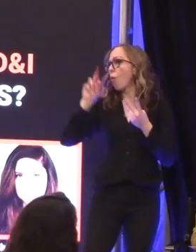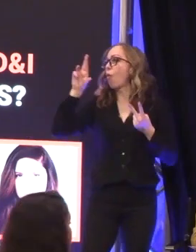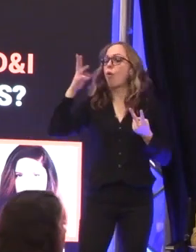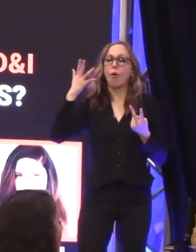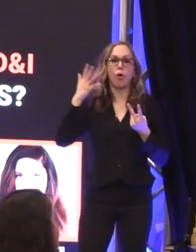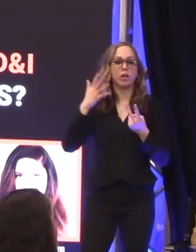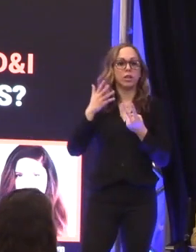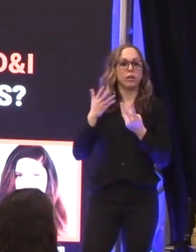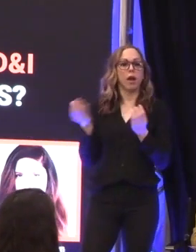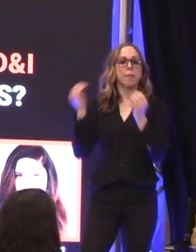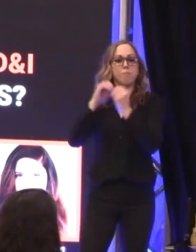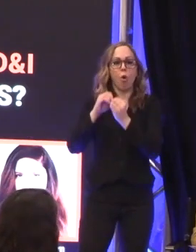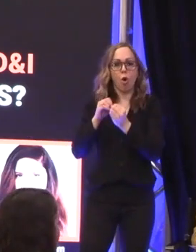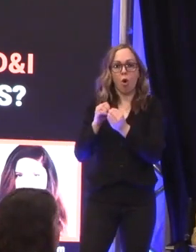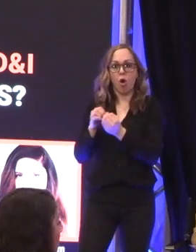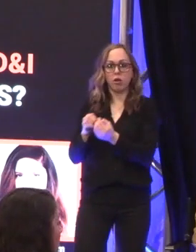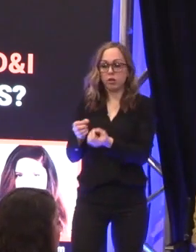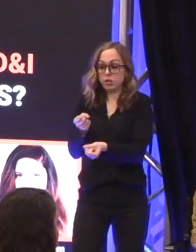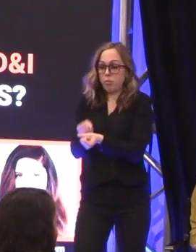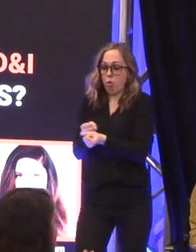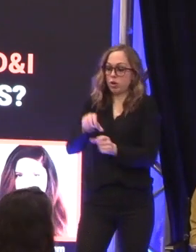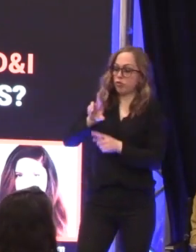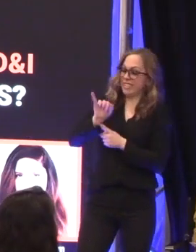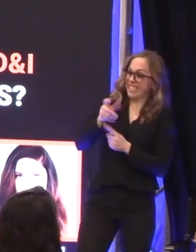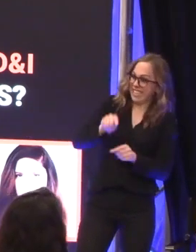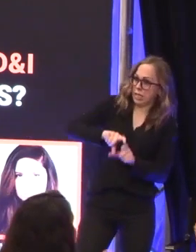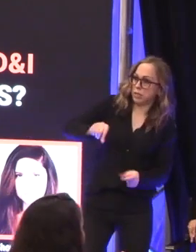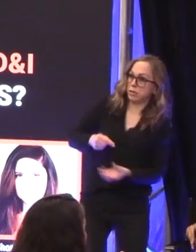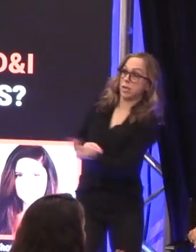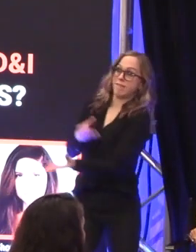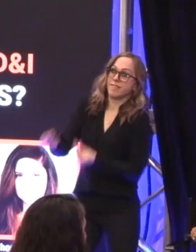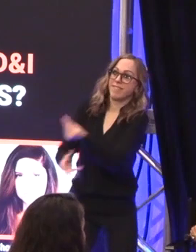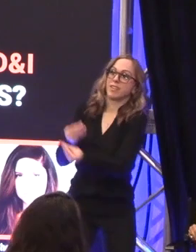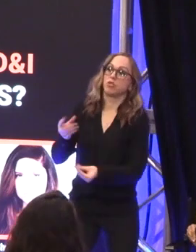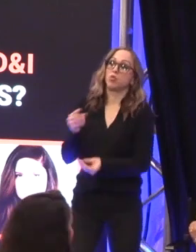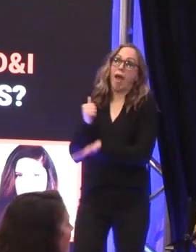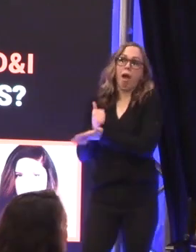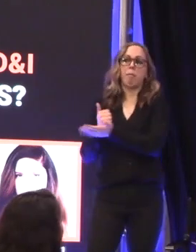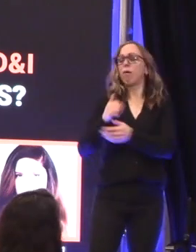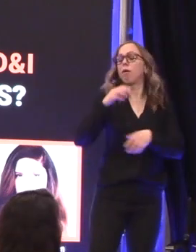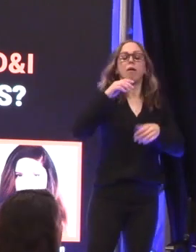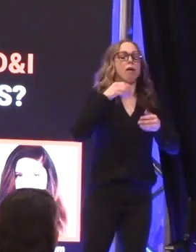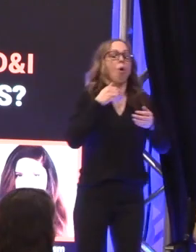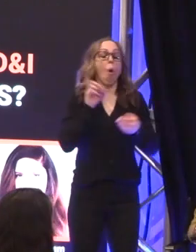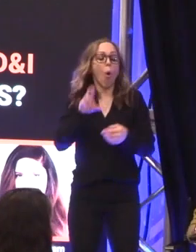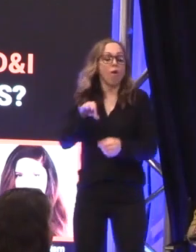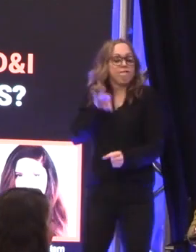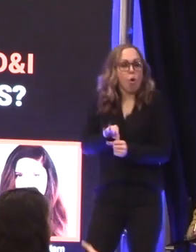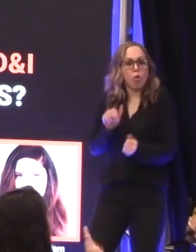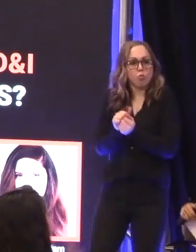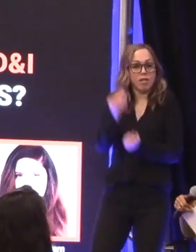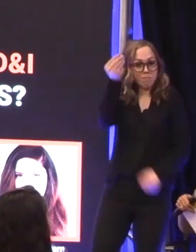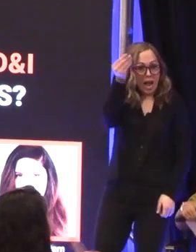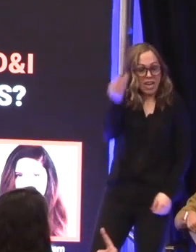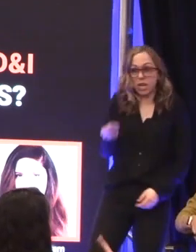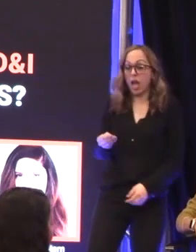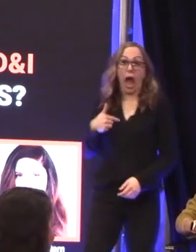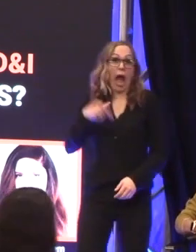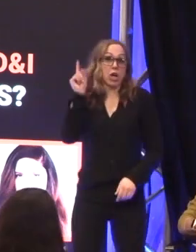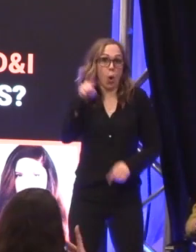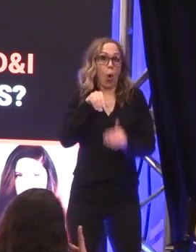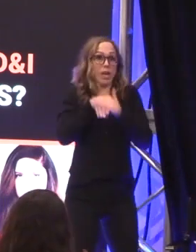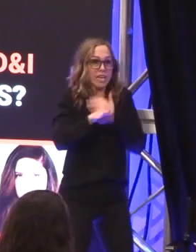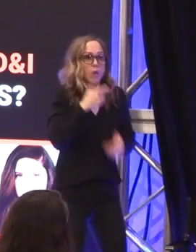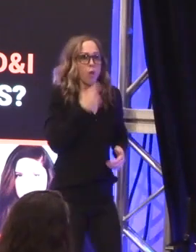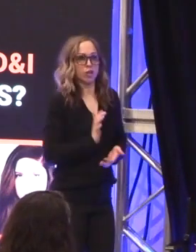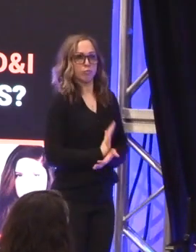it's additional receipts so they can make that argument to their boss, whether it's voting with our dollar and paying to go see these movies so that